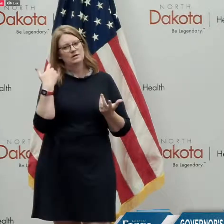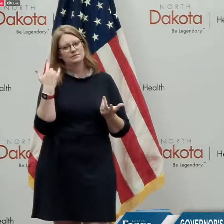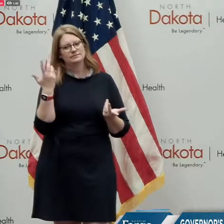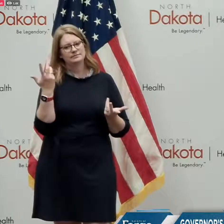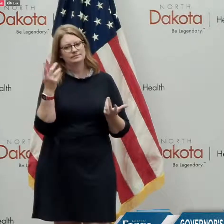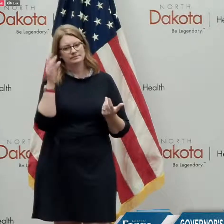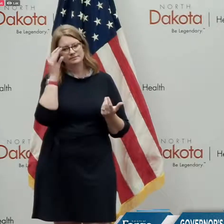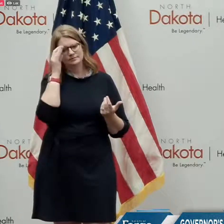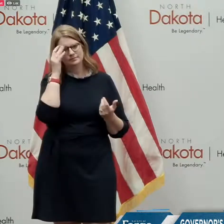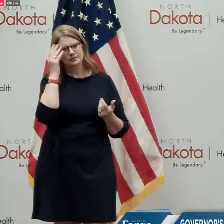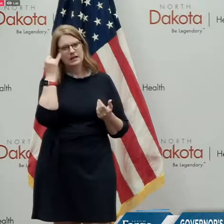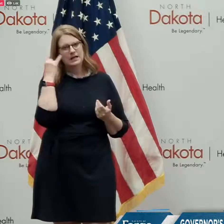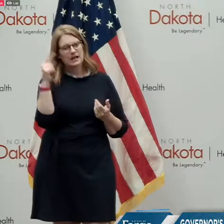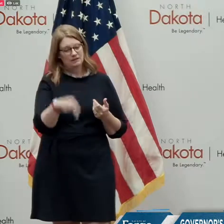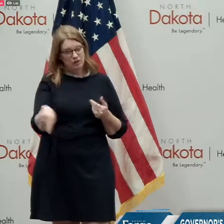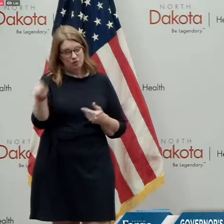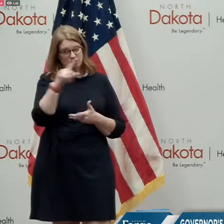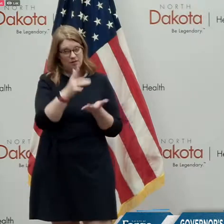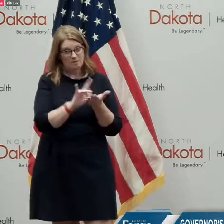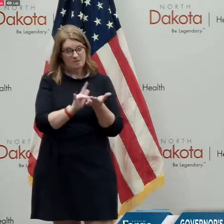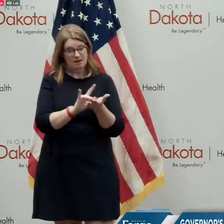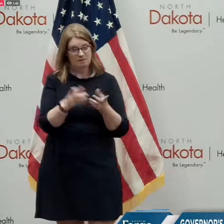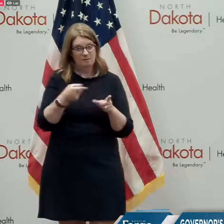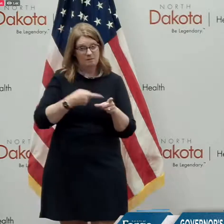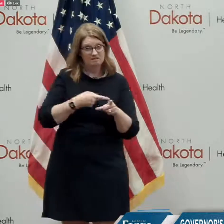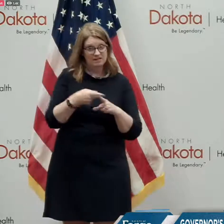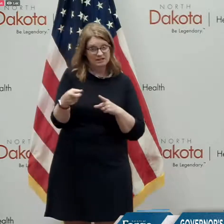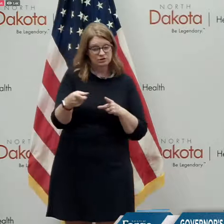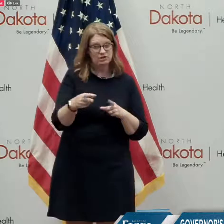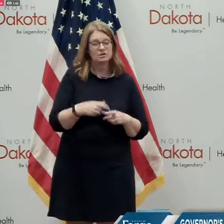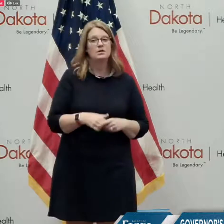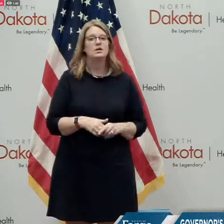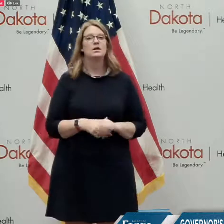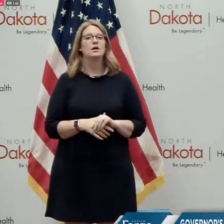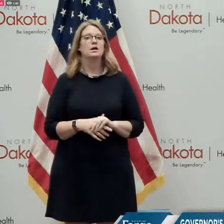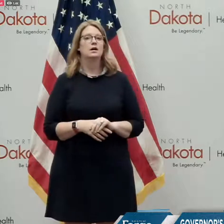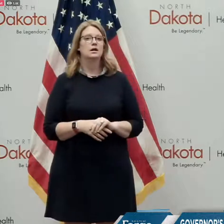medical profession, then you're in